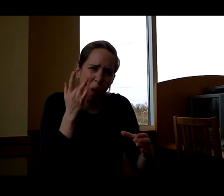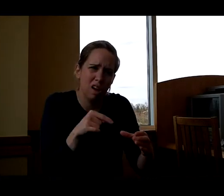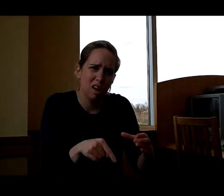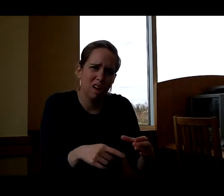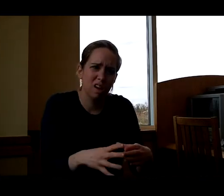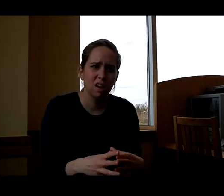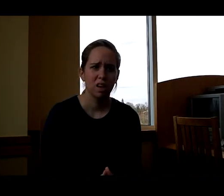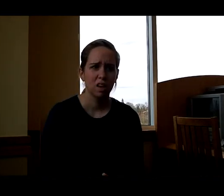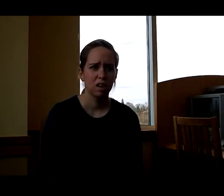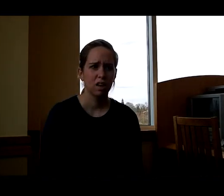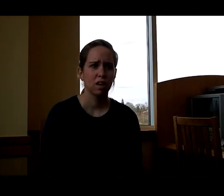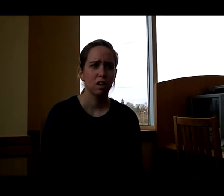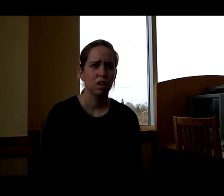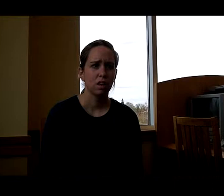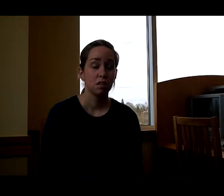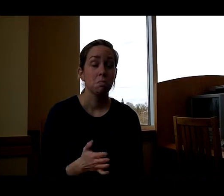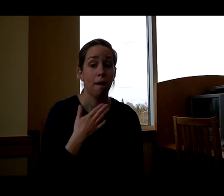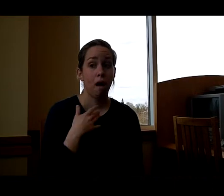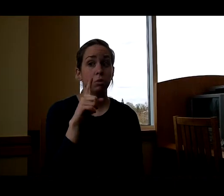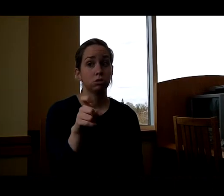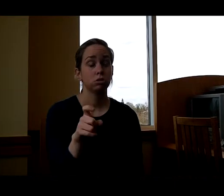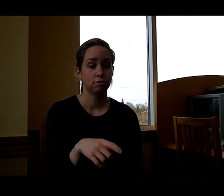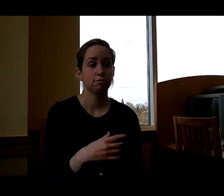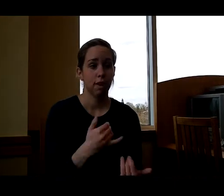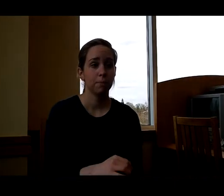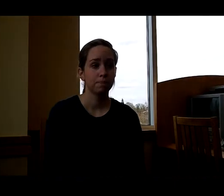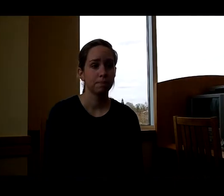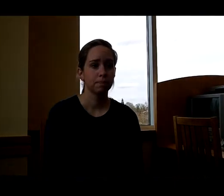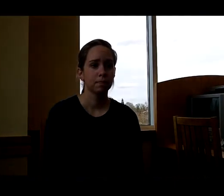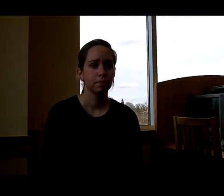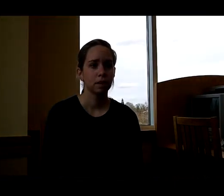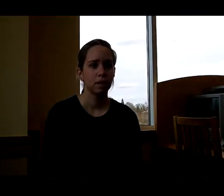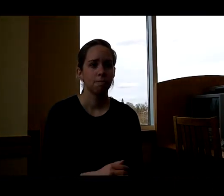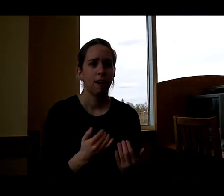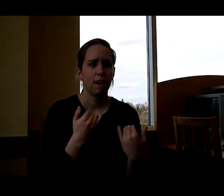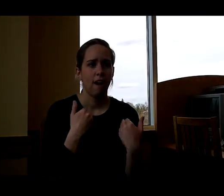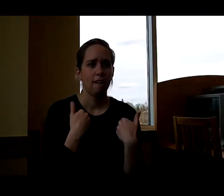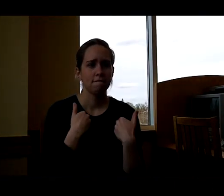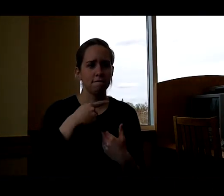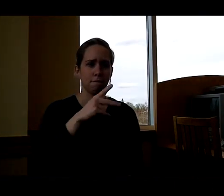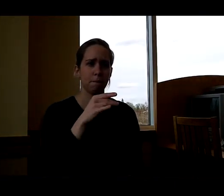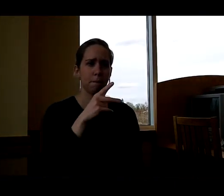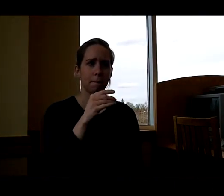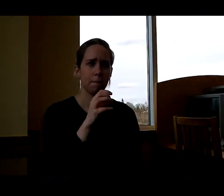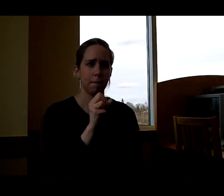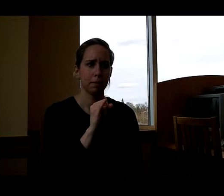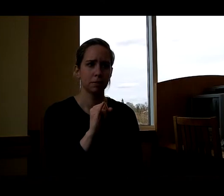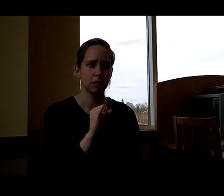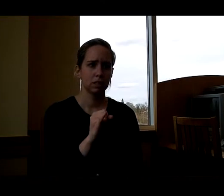This is my question I posed to you. TJ, what do you think? If I take this Pepsi can, and right now I can pick it up and feel it, and it's got water on the outside